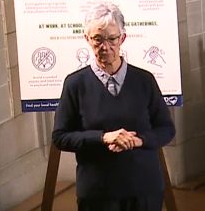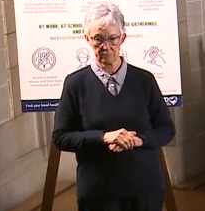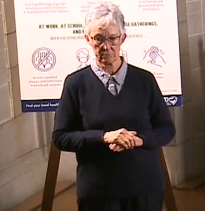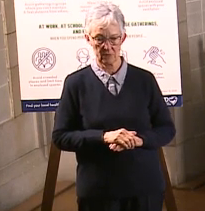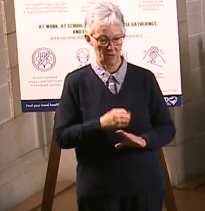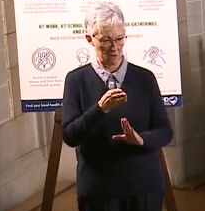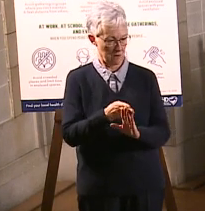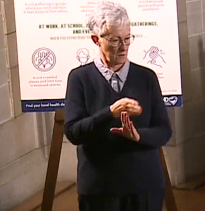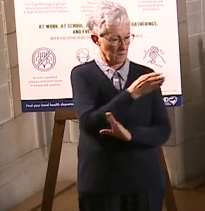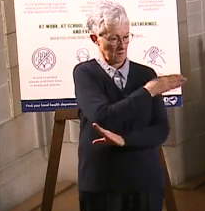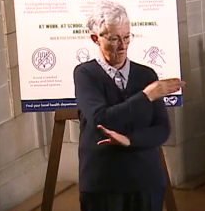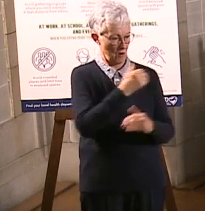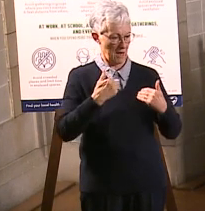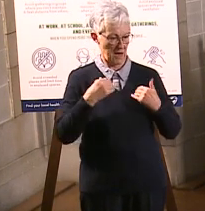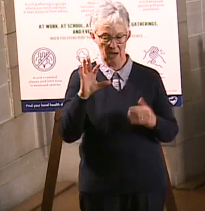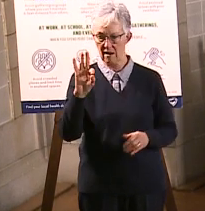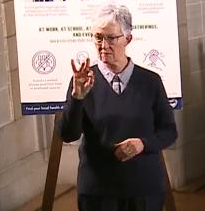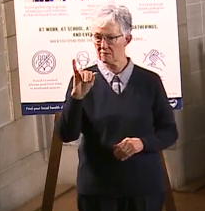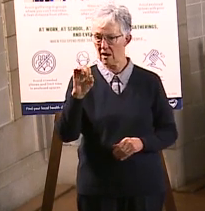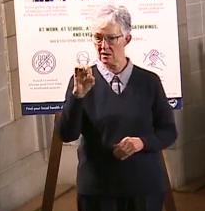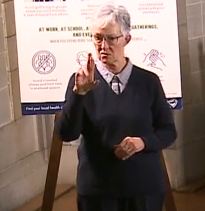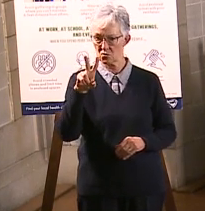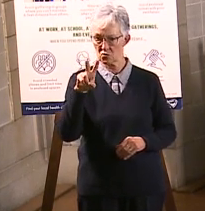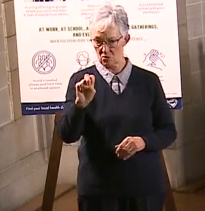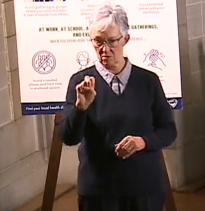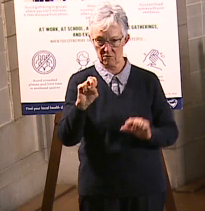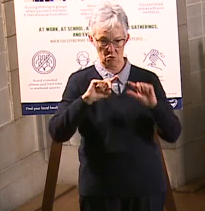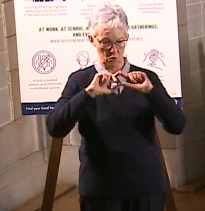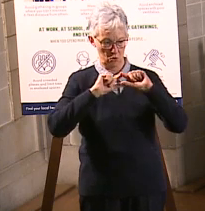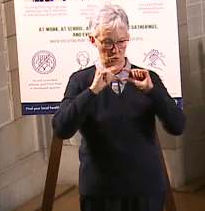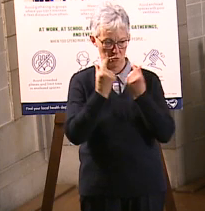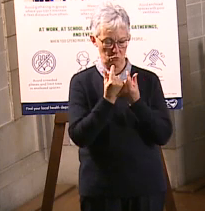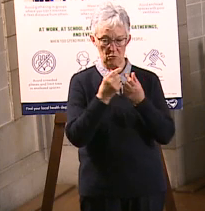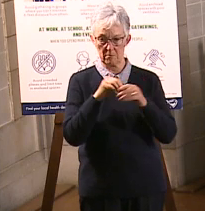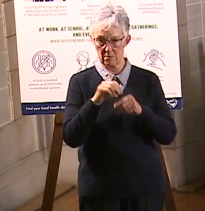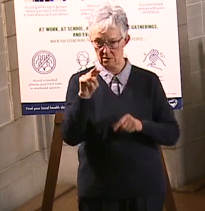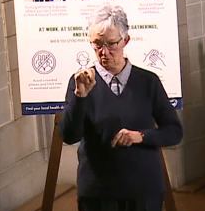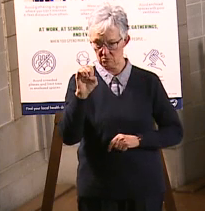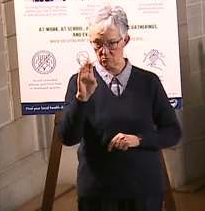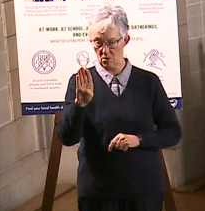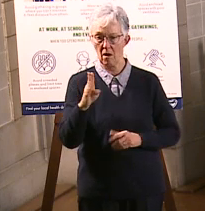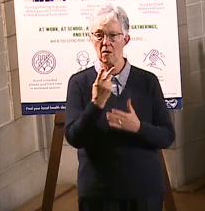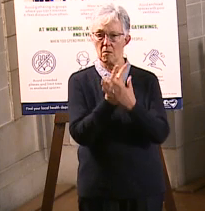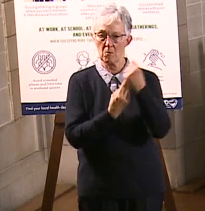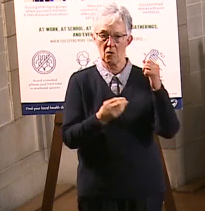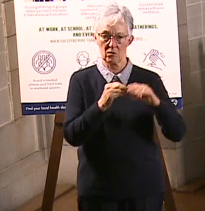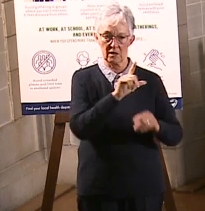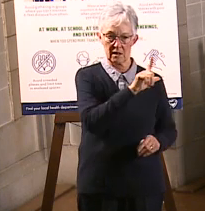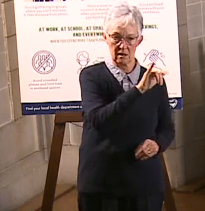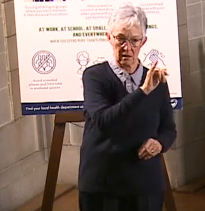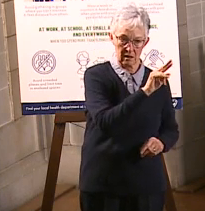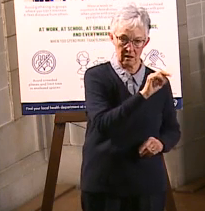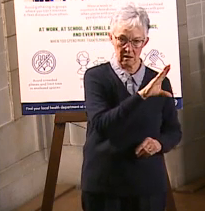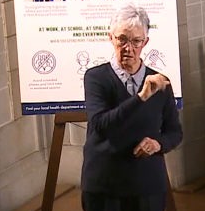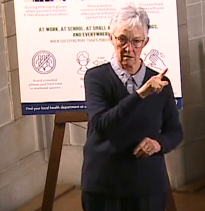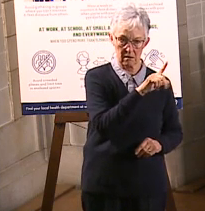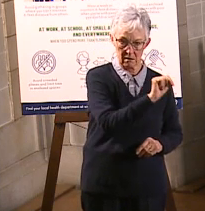Fiserv roots in Nebraska, both in Lincoln and in Omaha.